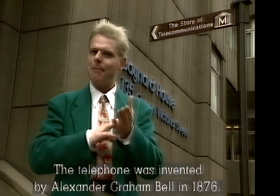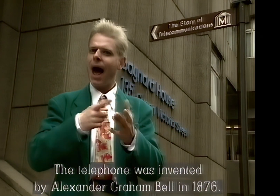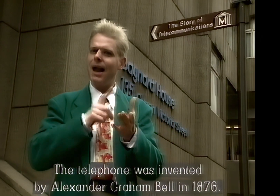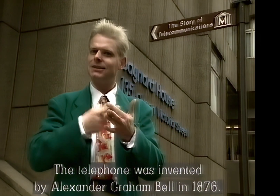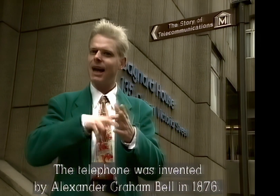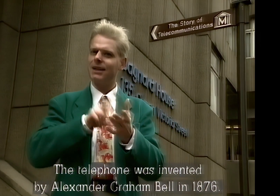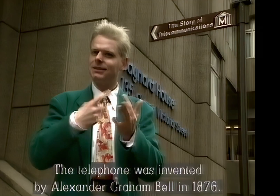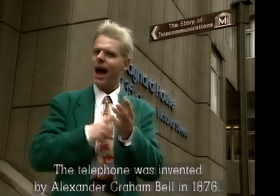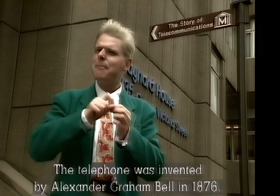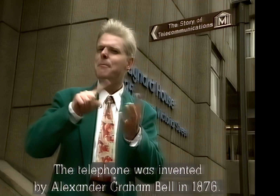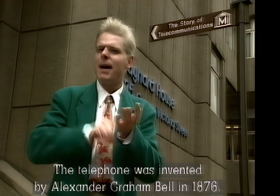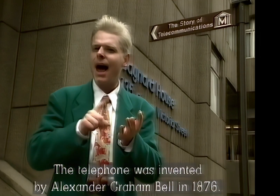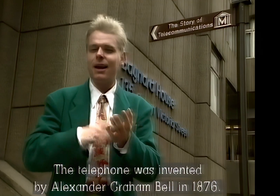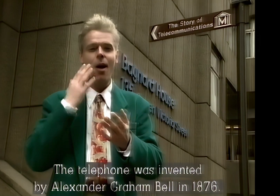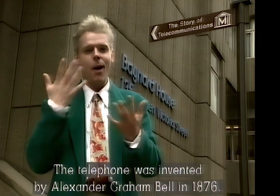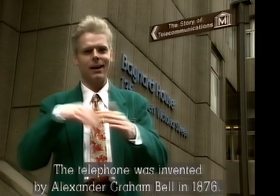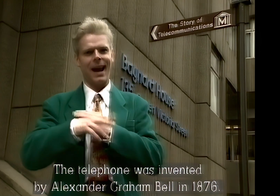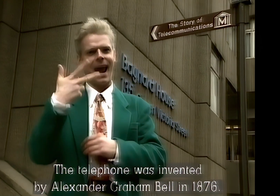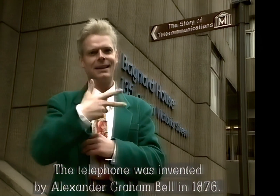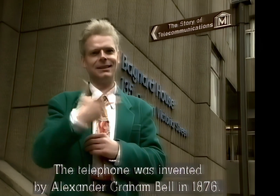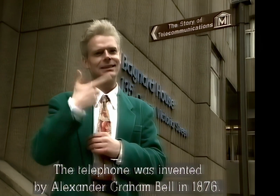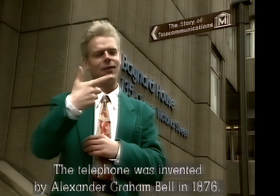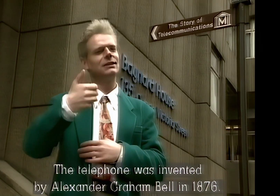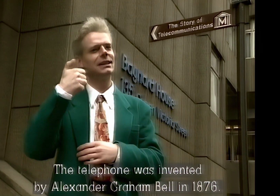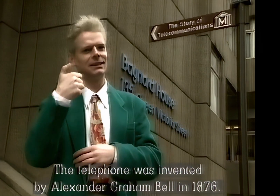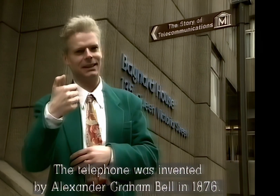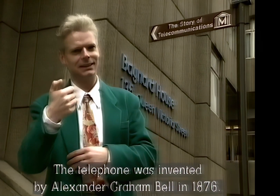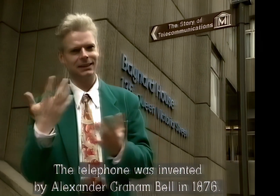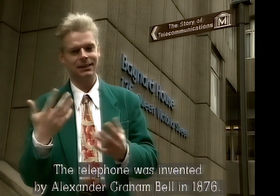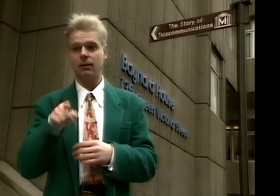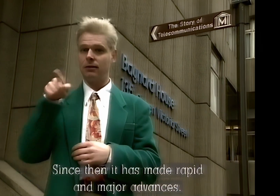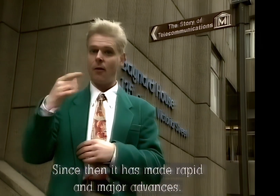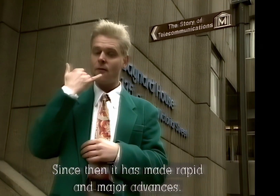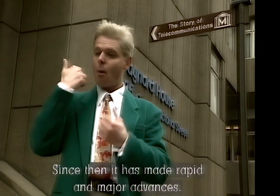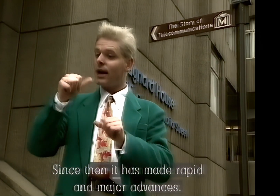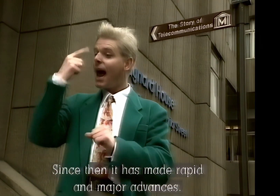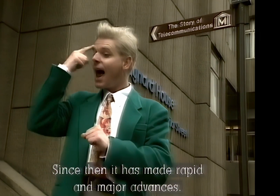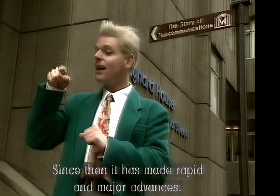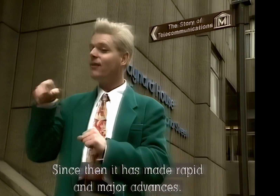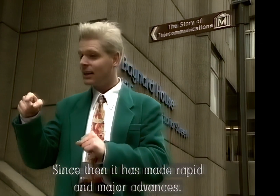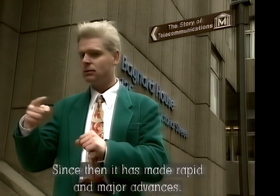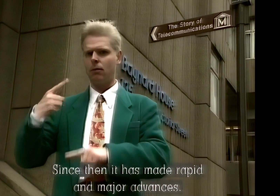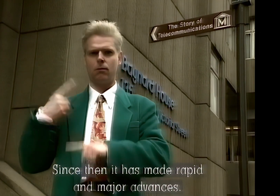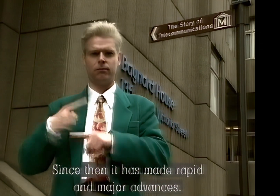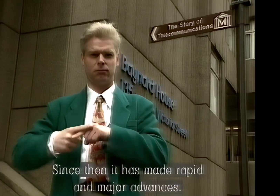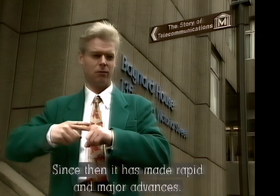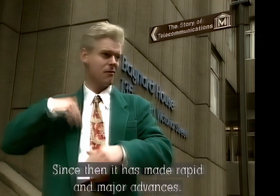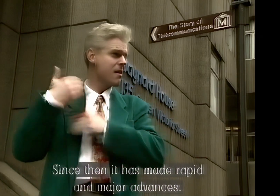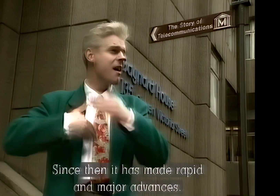in 1876 by Alexander Graham Bell. And since then, it's made rapid and major